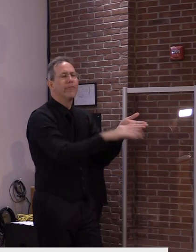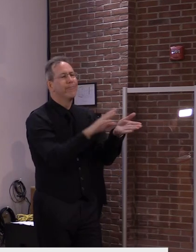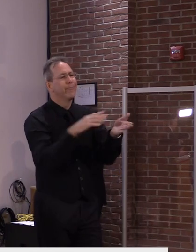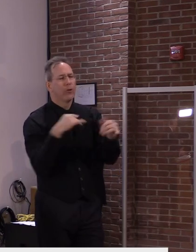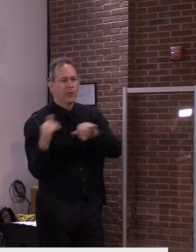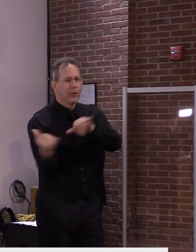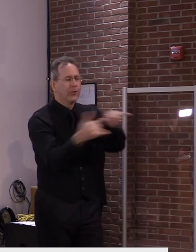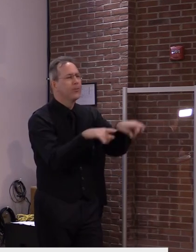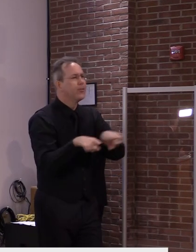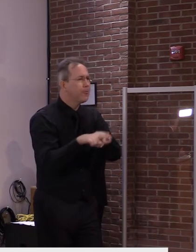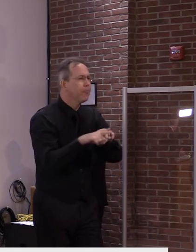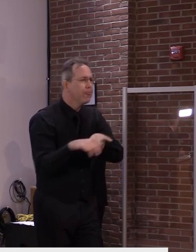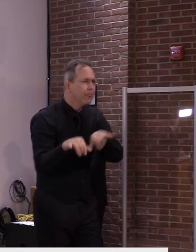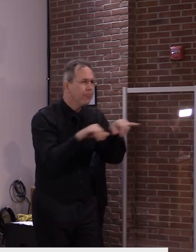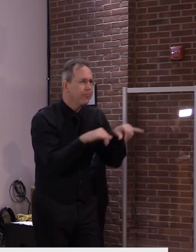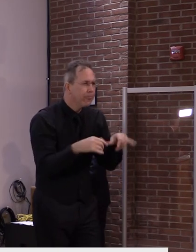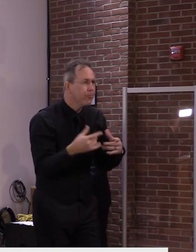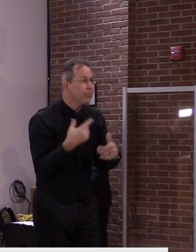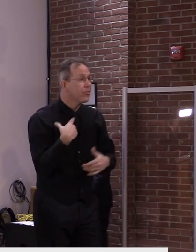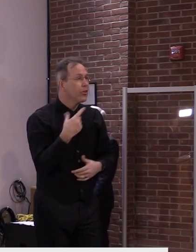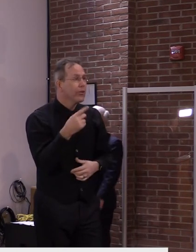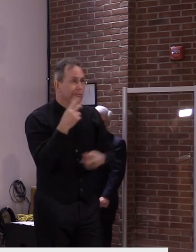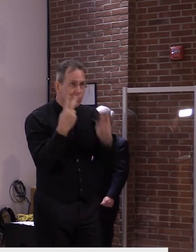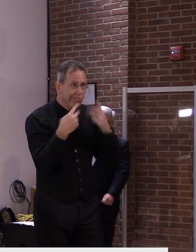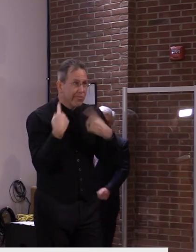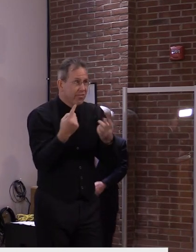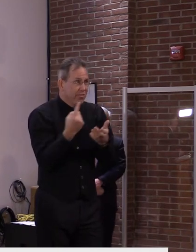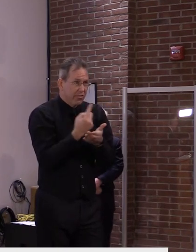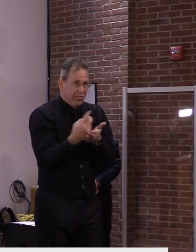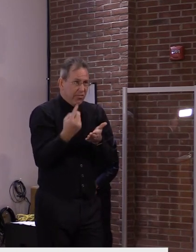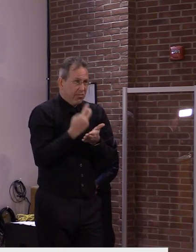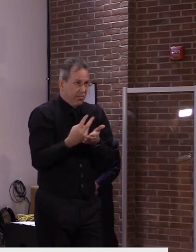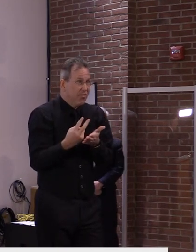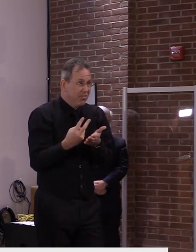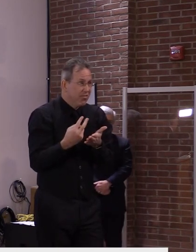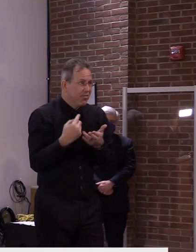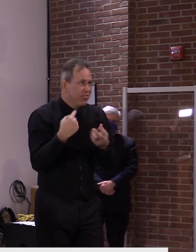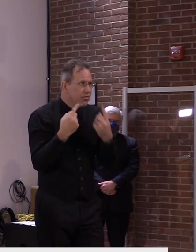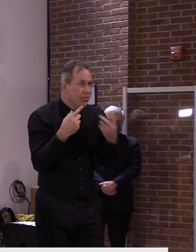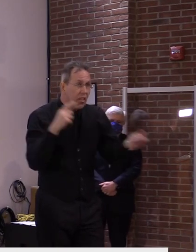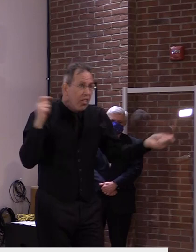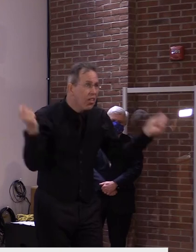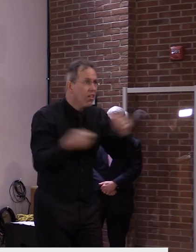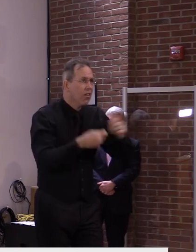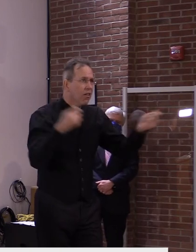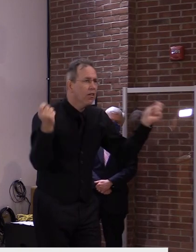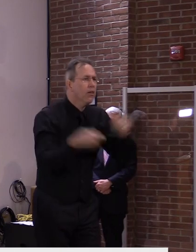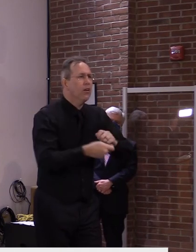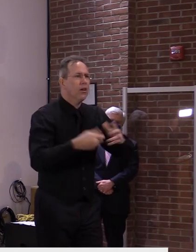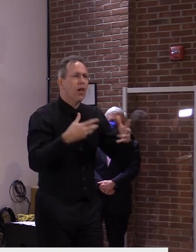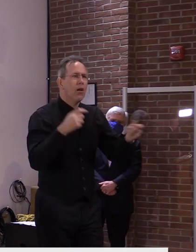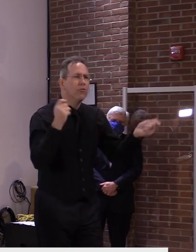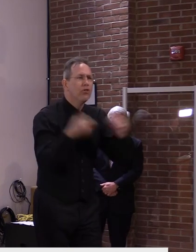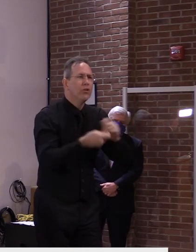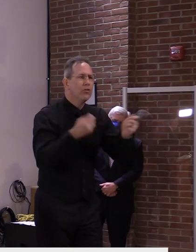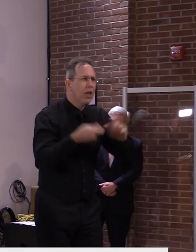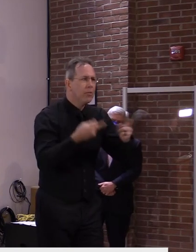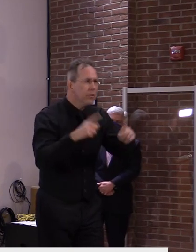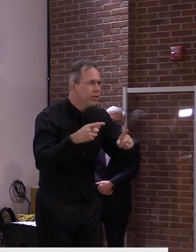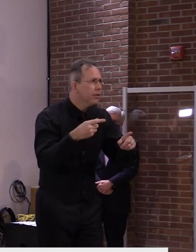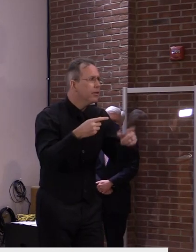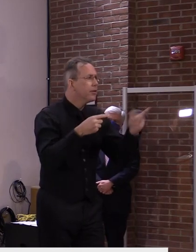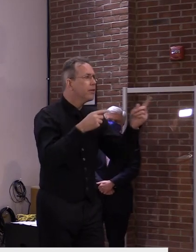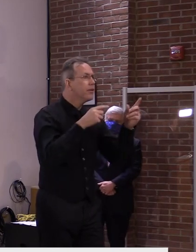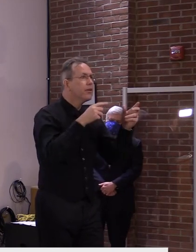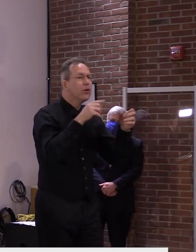couple of weeks, over the last week, there's been a tremendous change. Some good news from the CDC. I expect we'll have more.